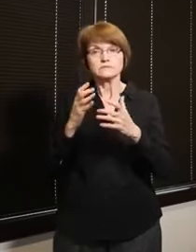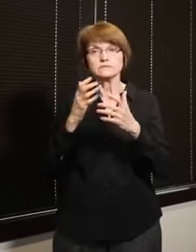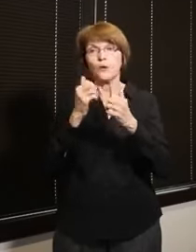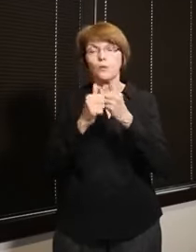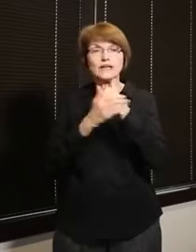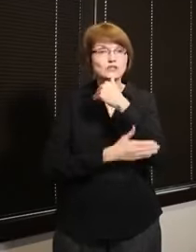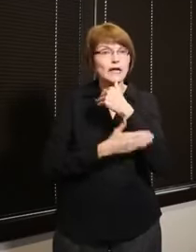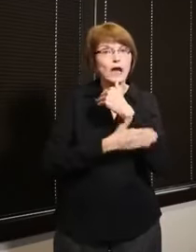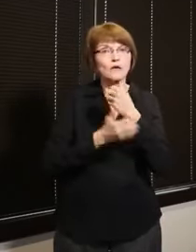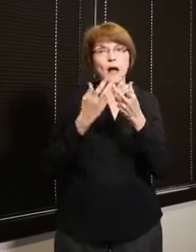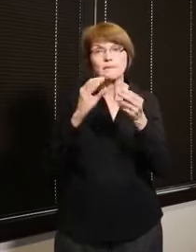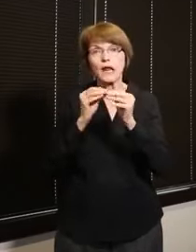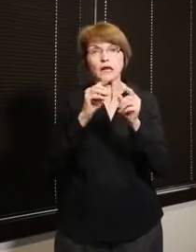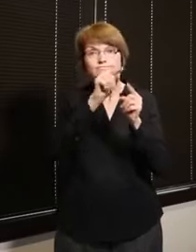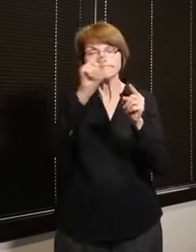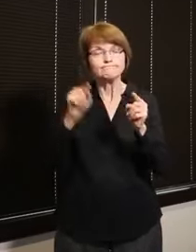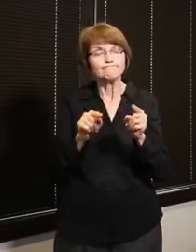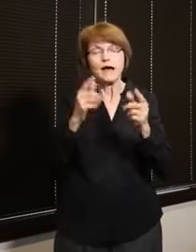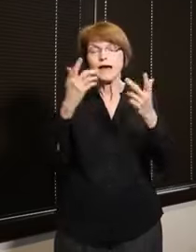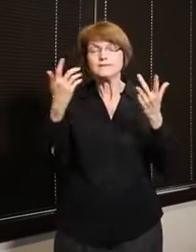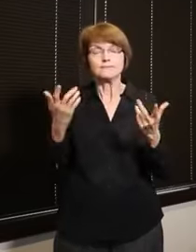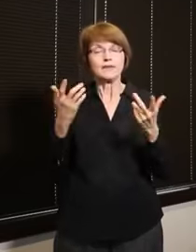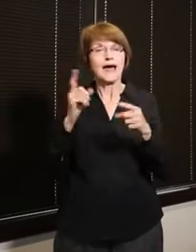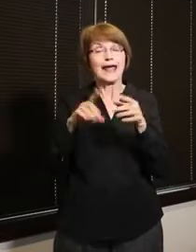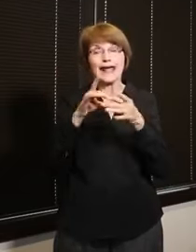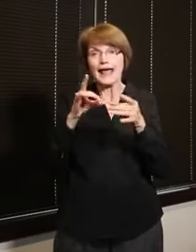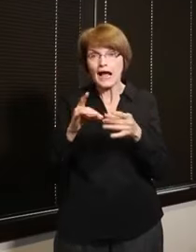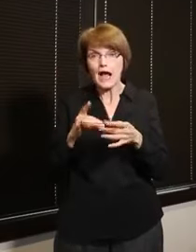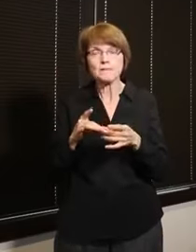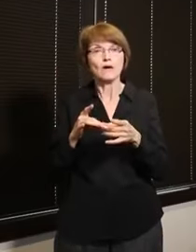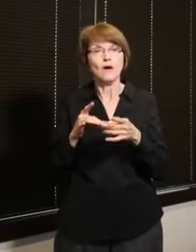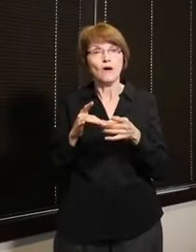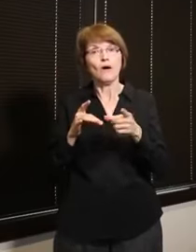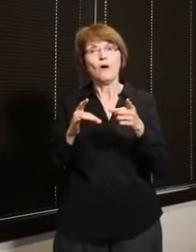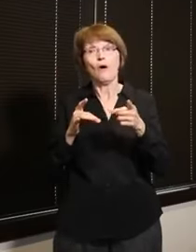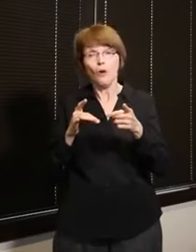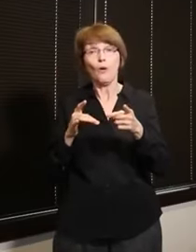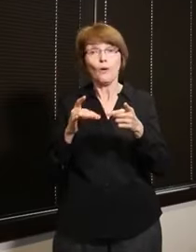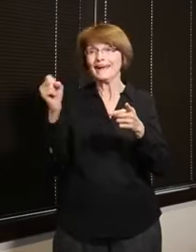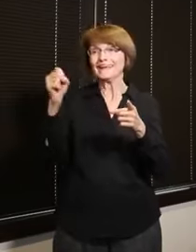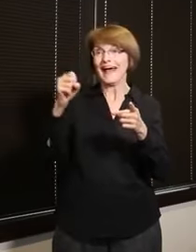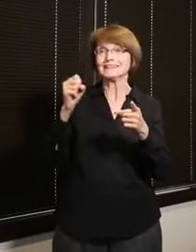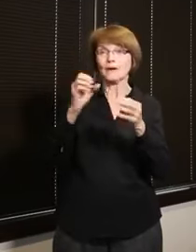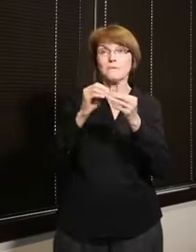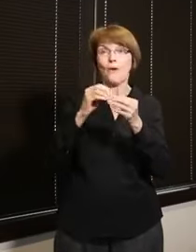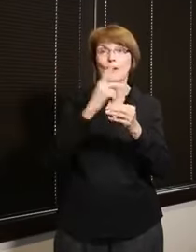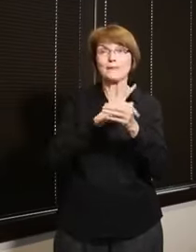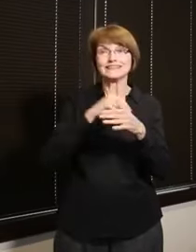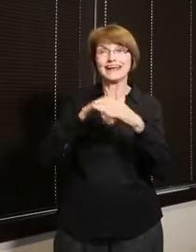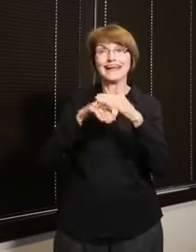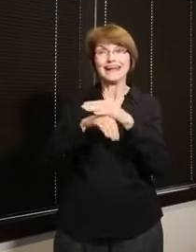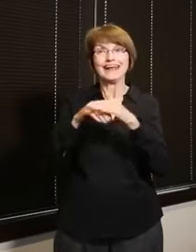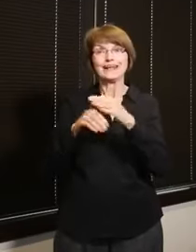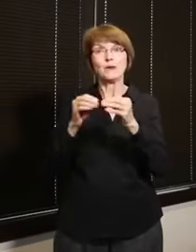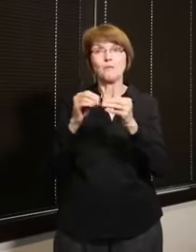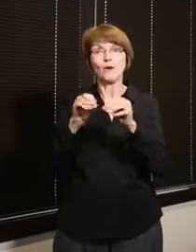that matter. And so I can't comment if we've seen more patients coming in to the hospitals from